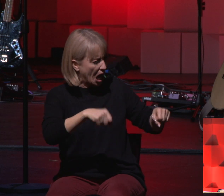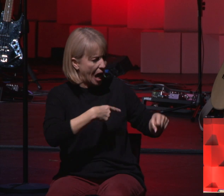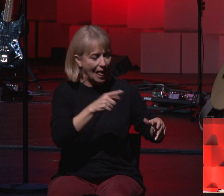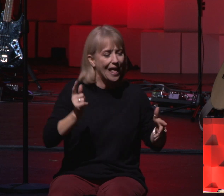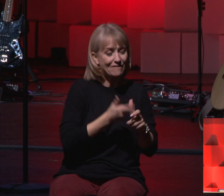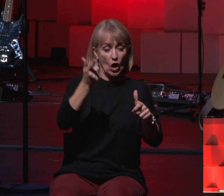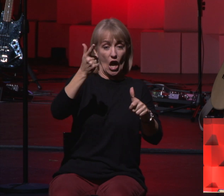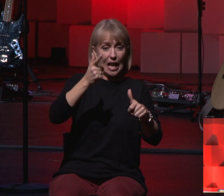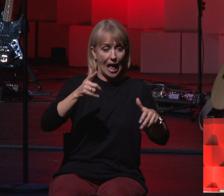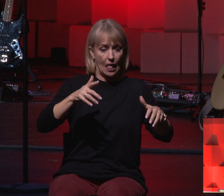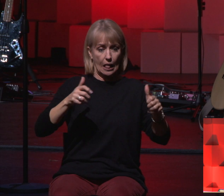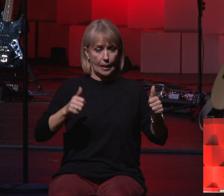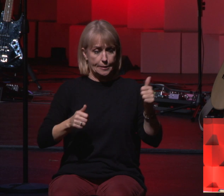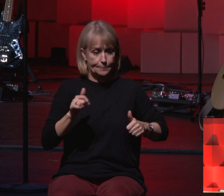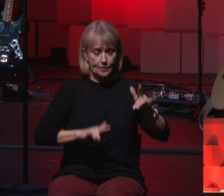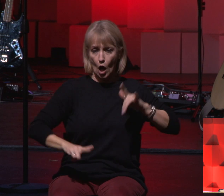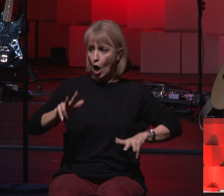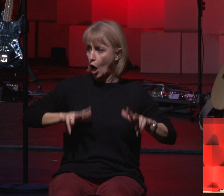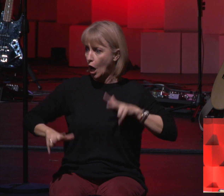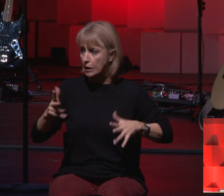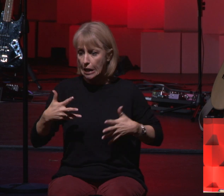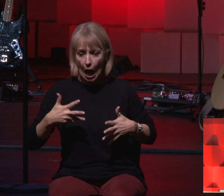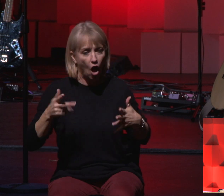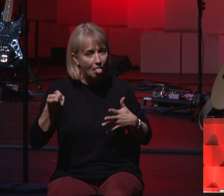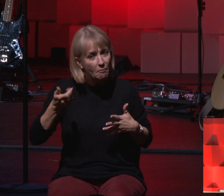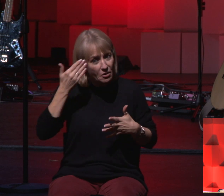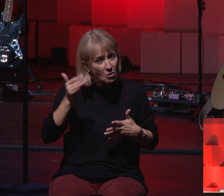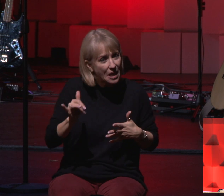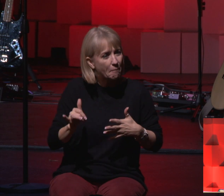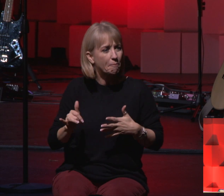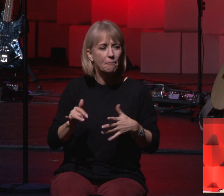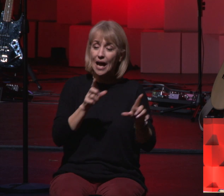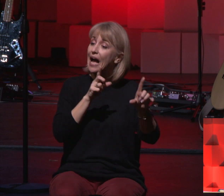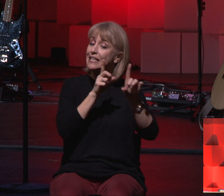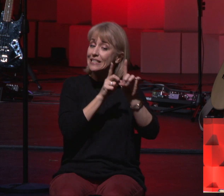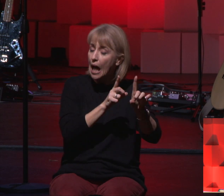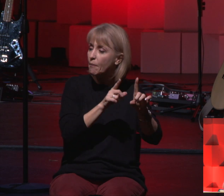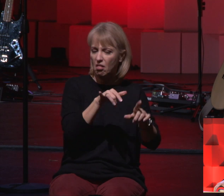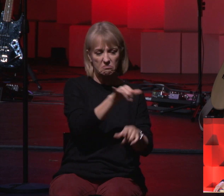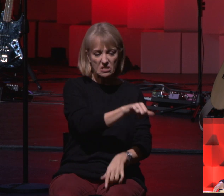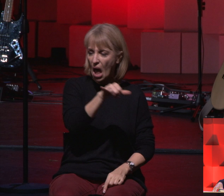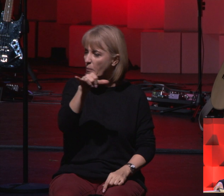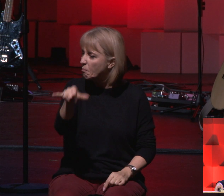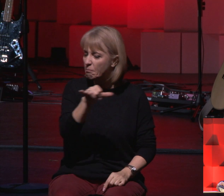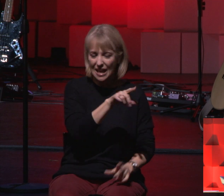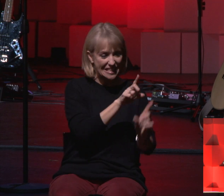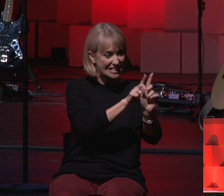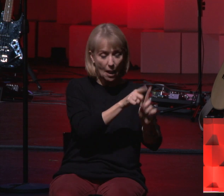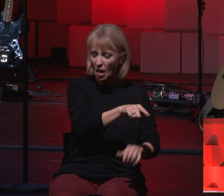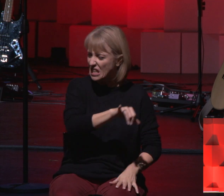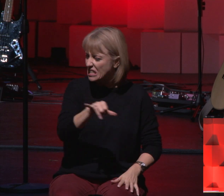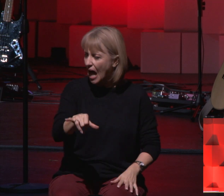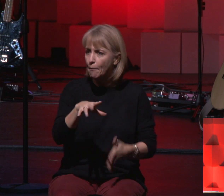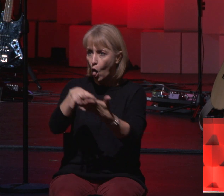a little bit frightening. And we have that same little scenario with Jesus and His disciples. Of course, what they're doing is of utmost importance because